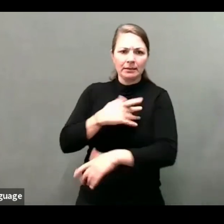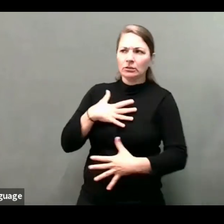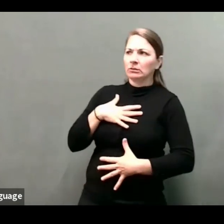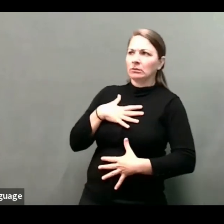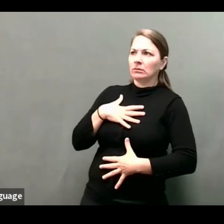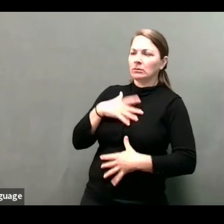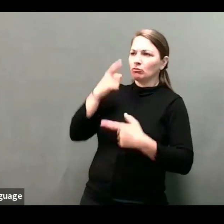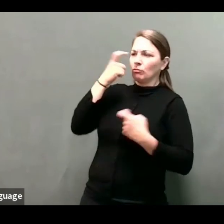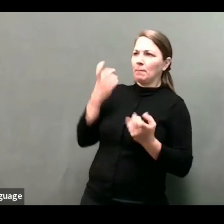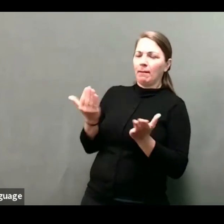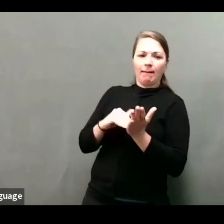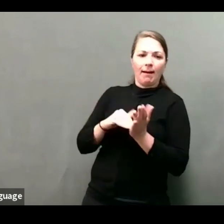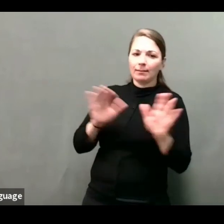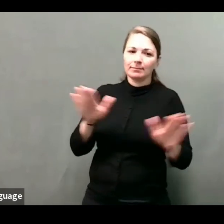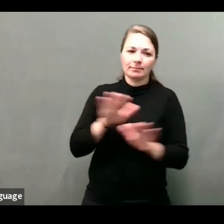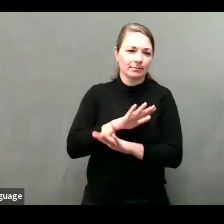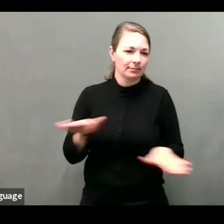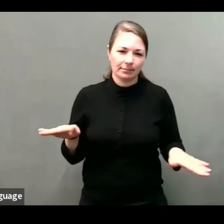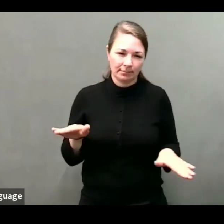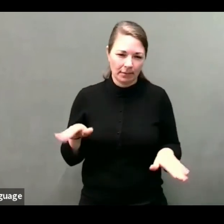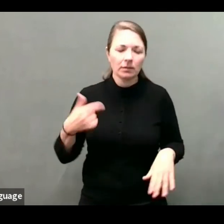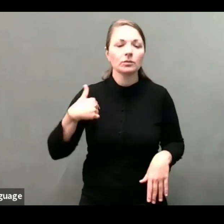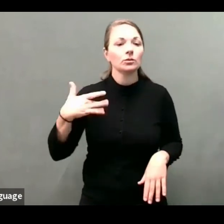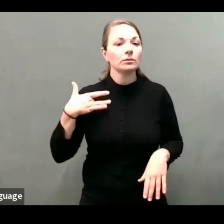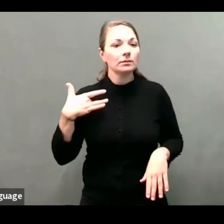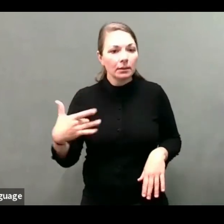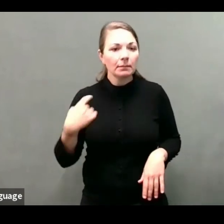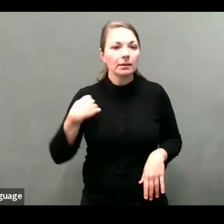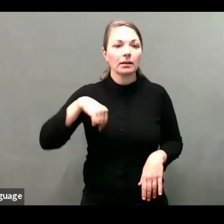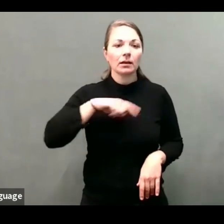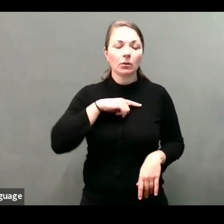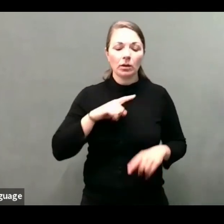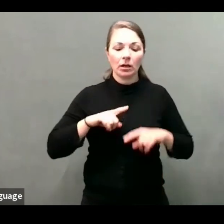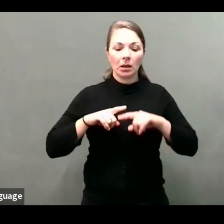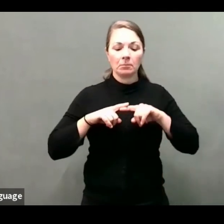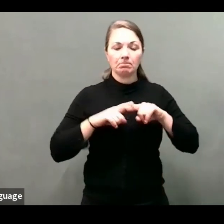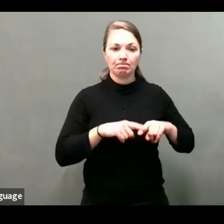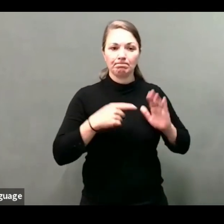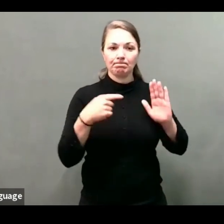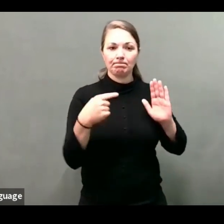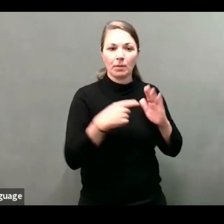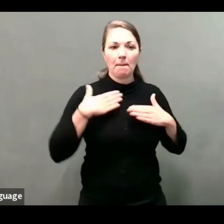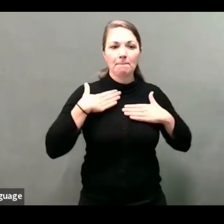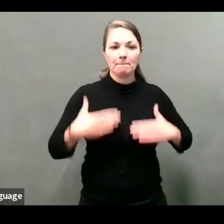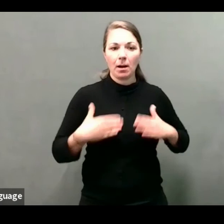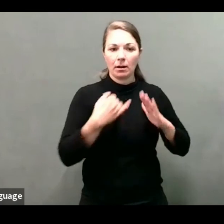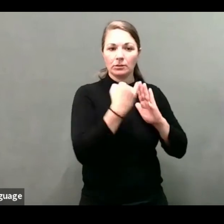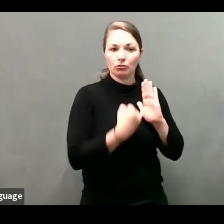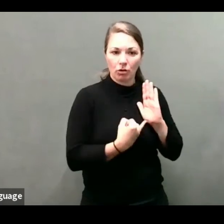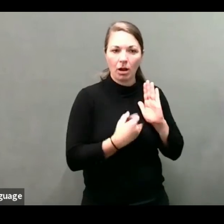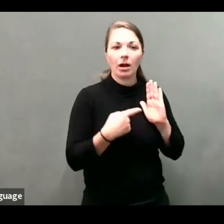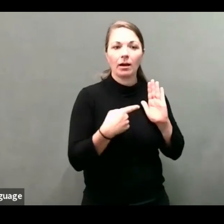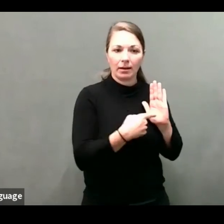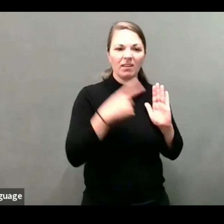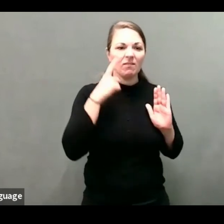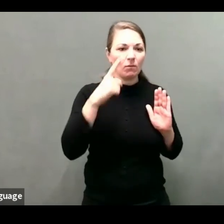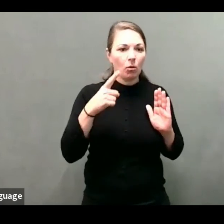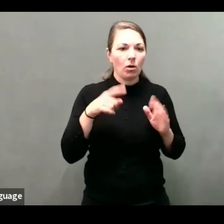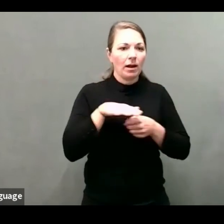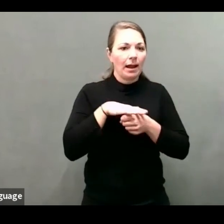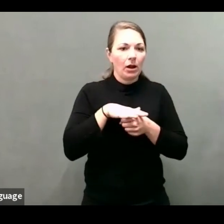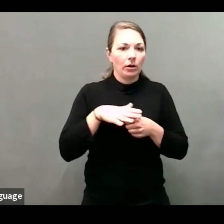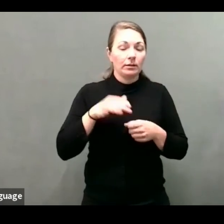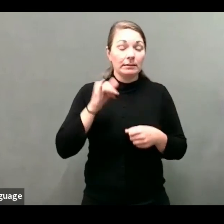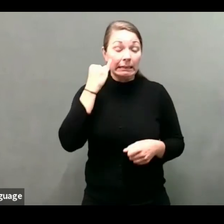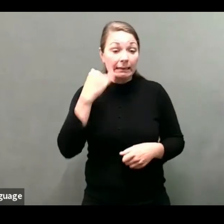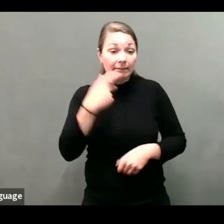rely on those bodygrams and the injury documentation for anything around the genital area or other areas of the patient's body that they feel